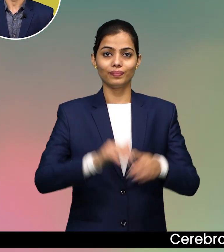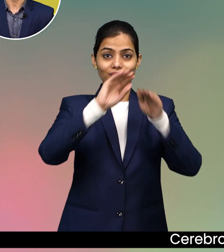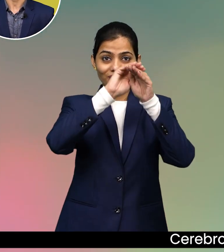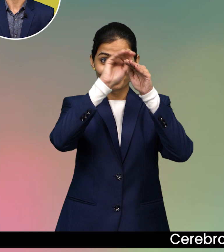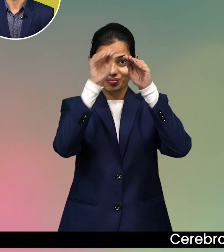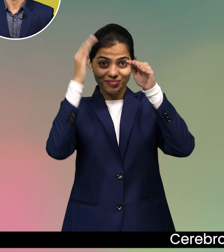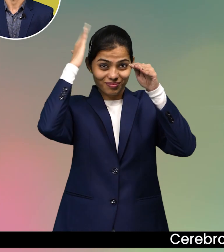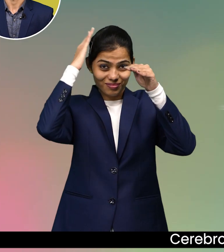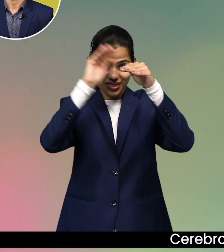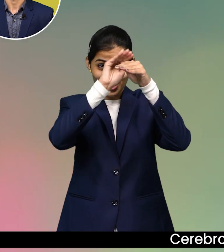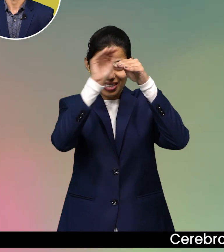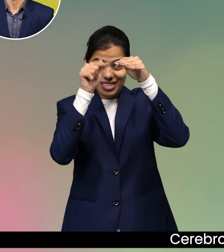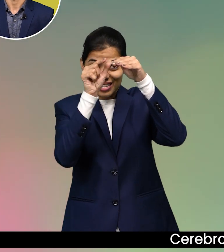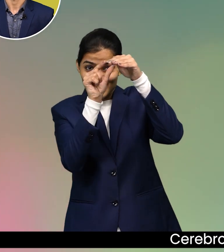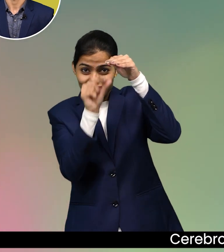Cerebrospinal fluid.